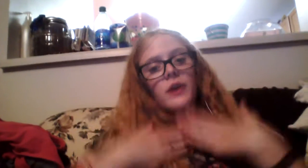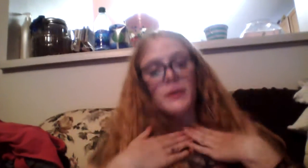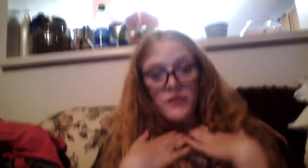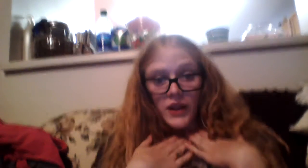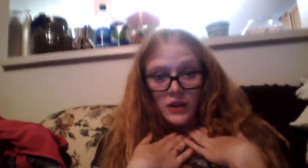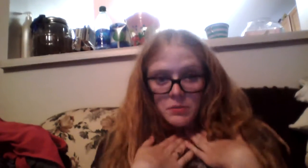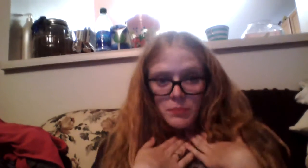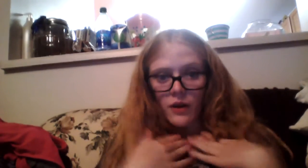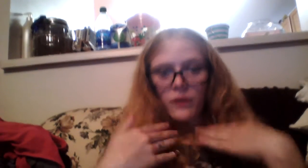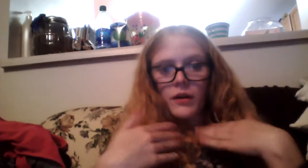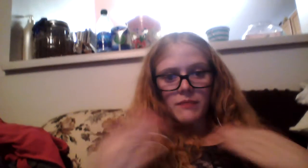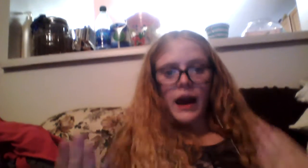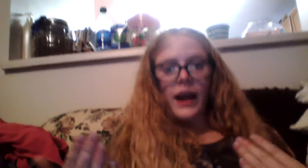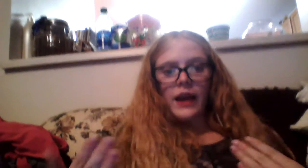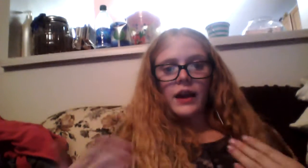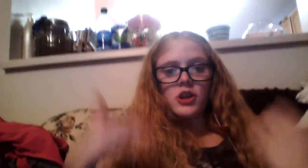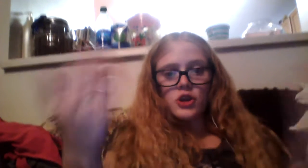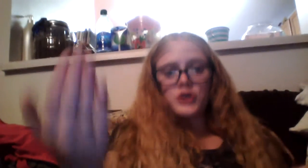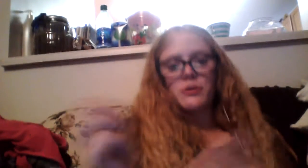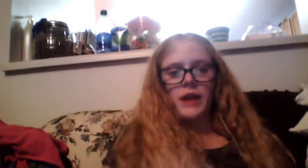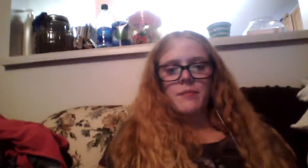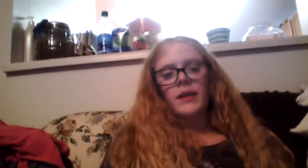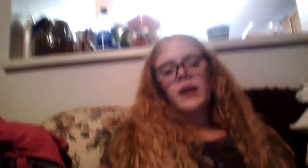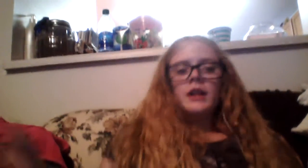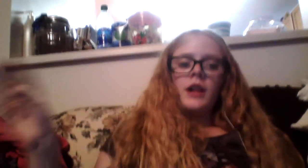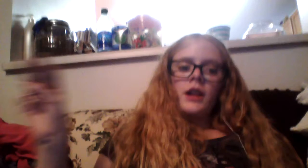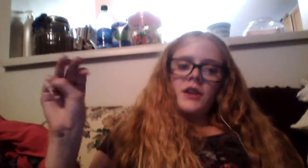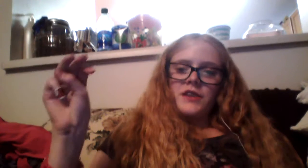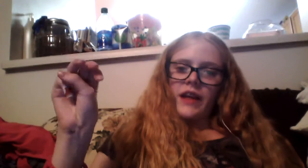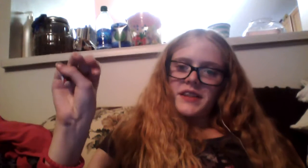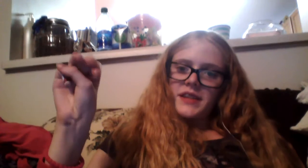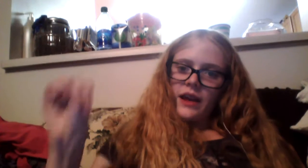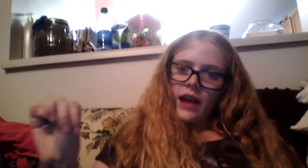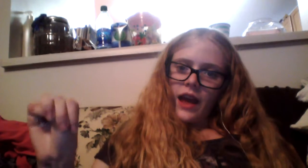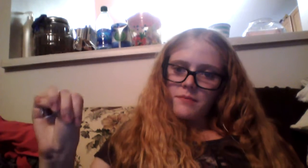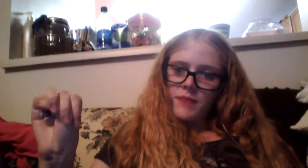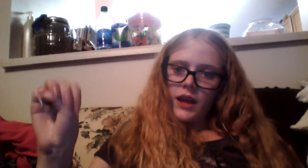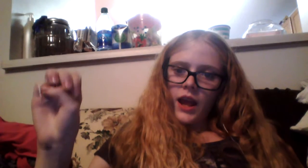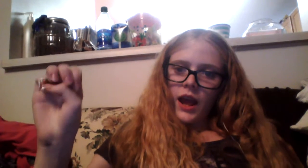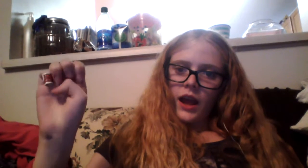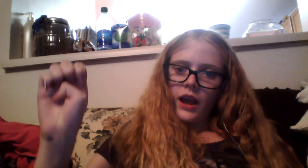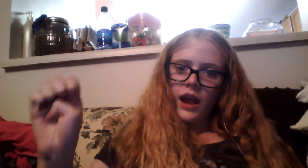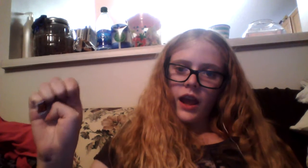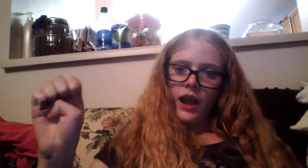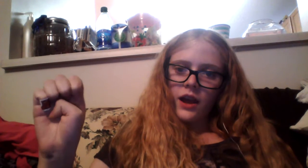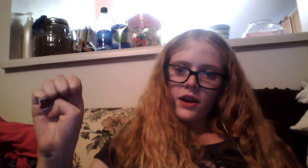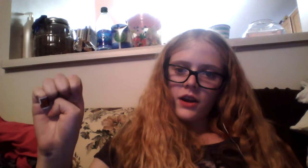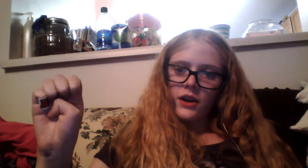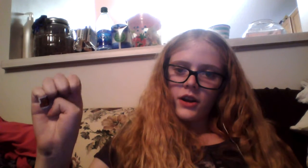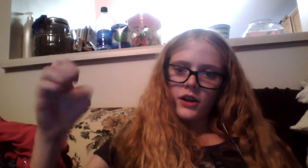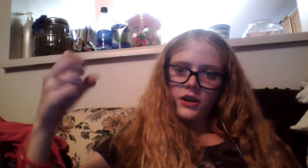I'm gonna finger spell my YouTube name. So that's M E